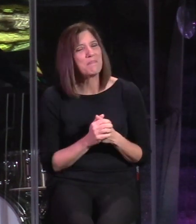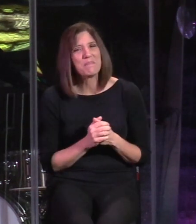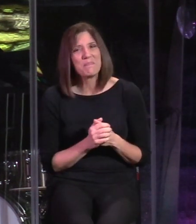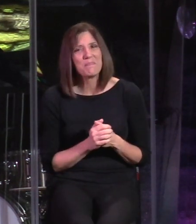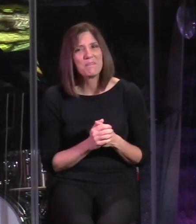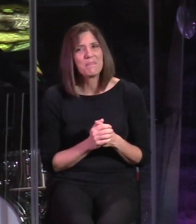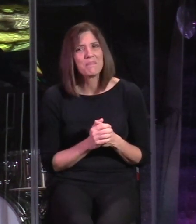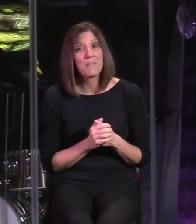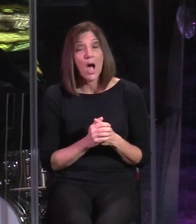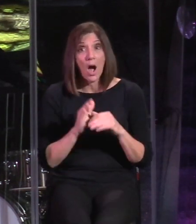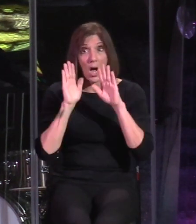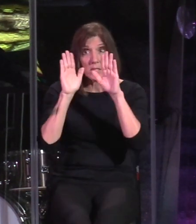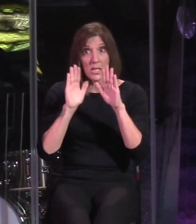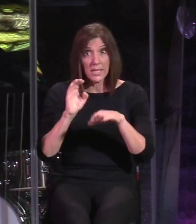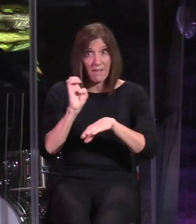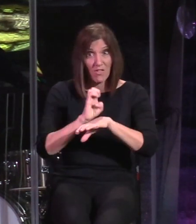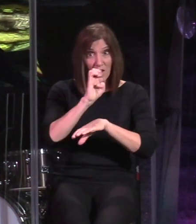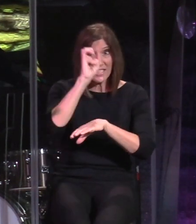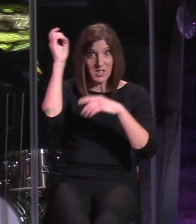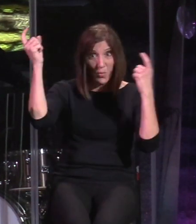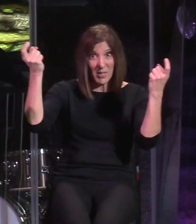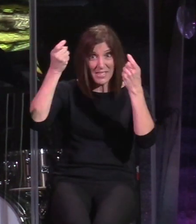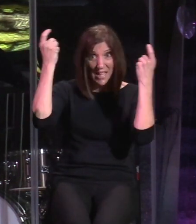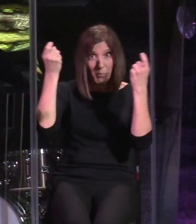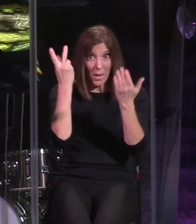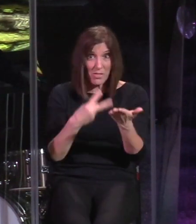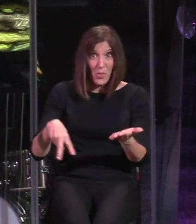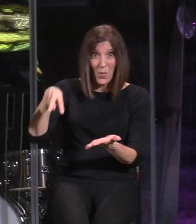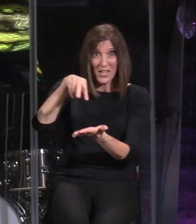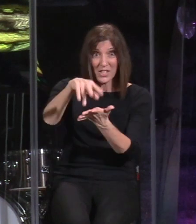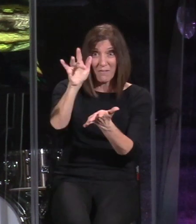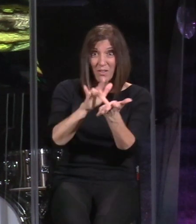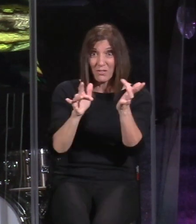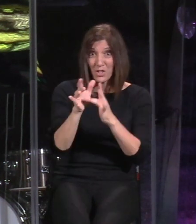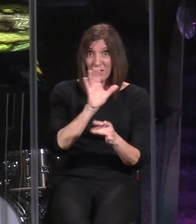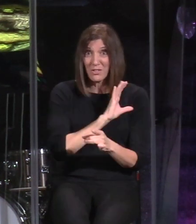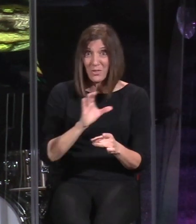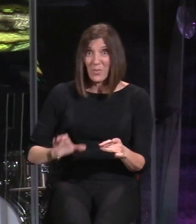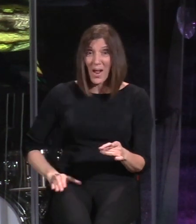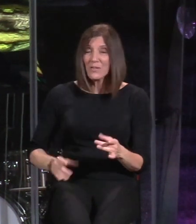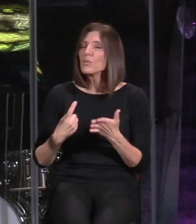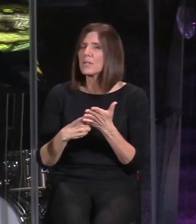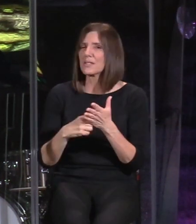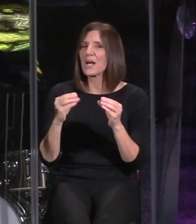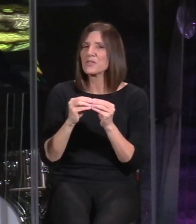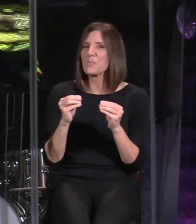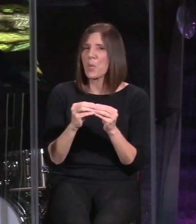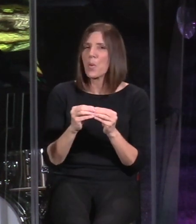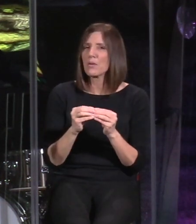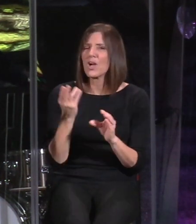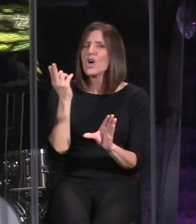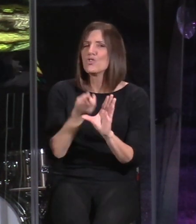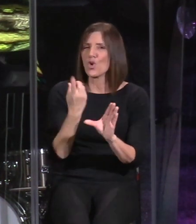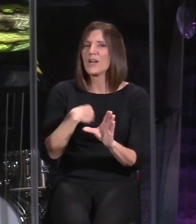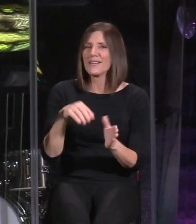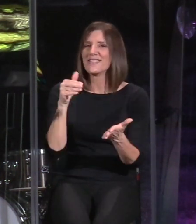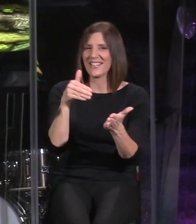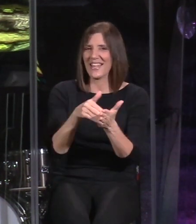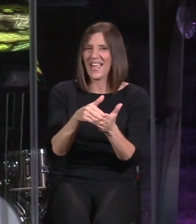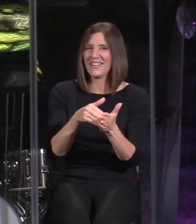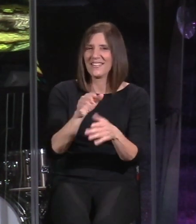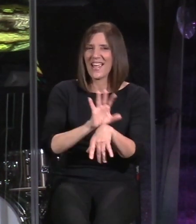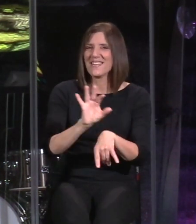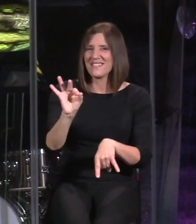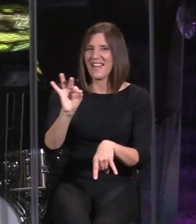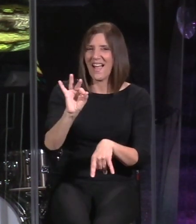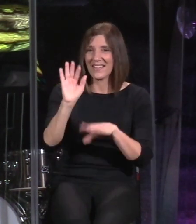we're going to talk more about that on Sunday as we celebrate the resurrection of Jesus Christ. I hope you'll plan to join us again online at 9